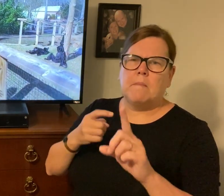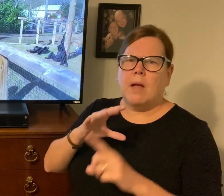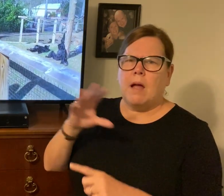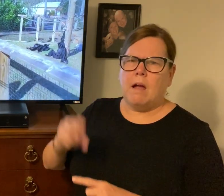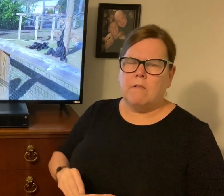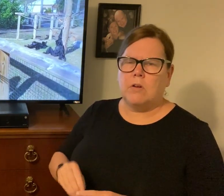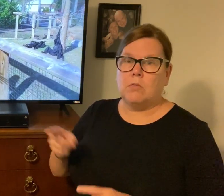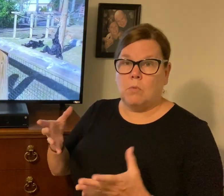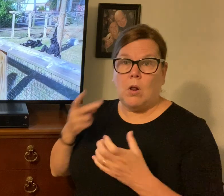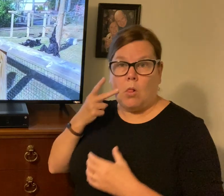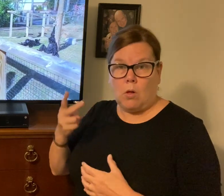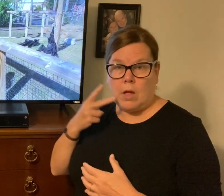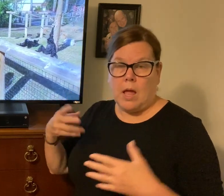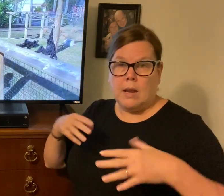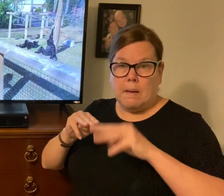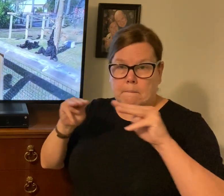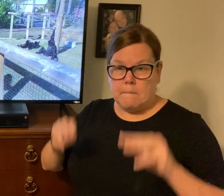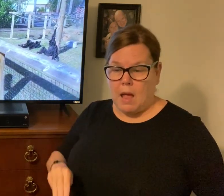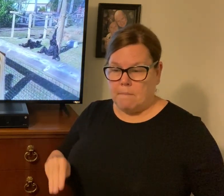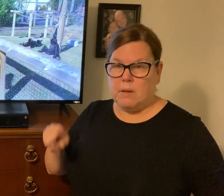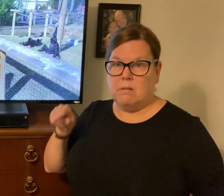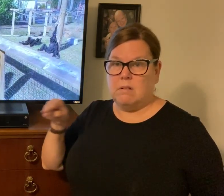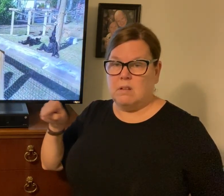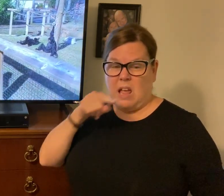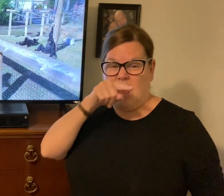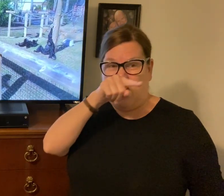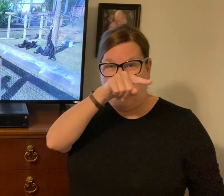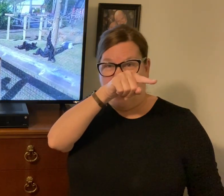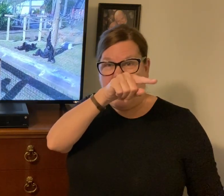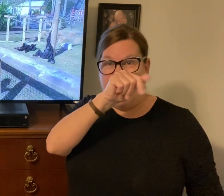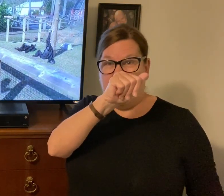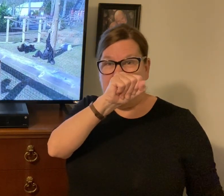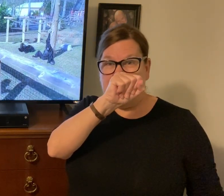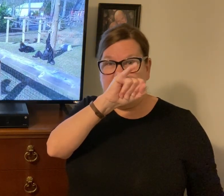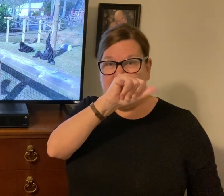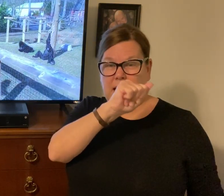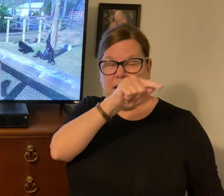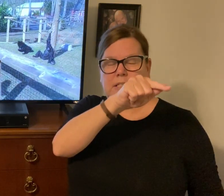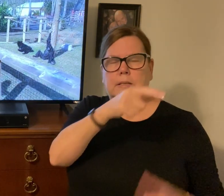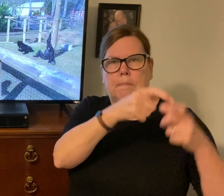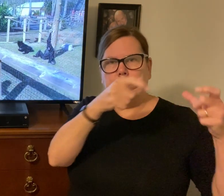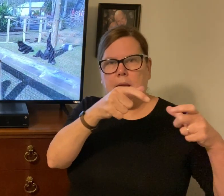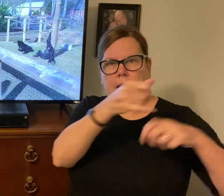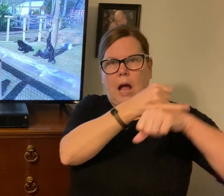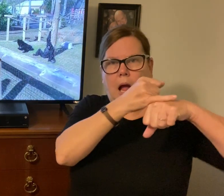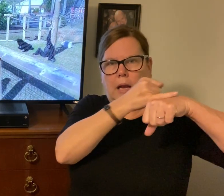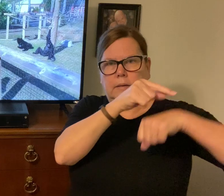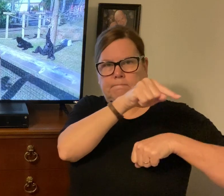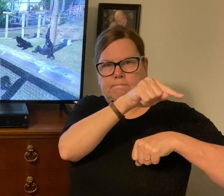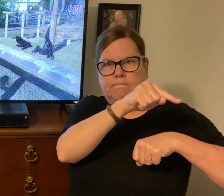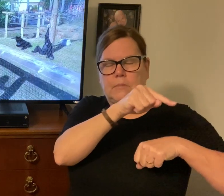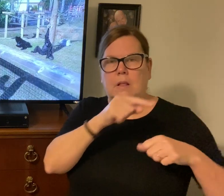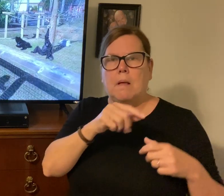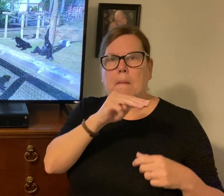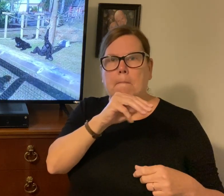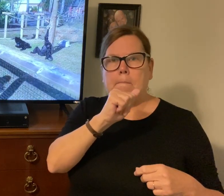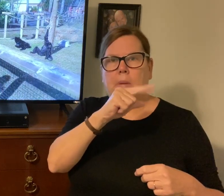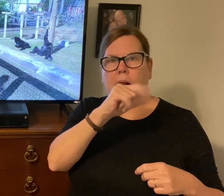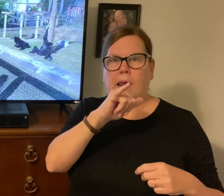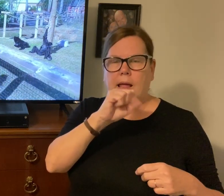world. If you want to look at a map, all the way over in Asia, there's some little islands. Well, they're big islands. They're little on the map. And they are